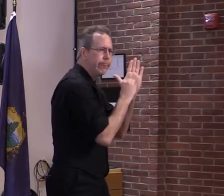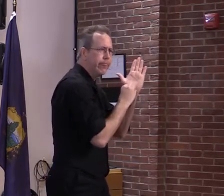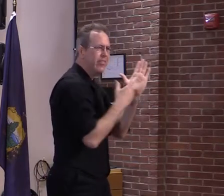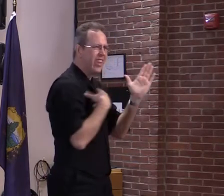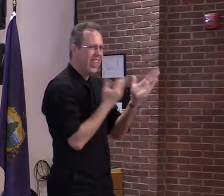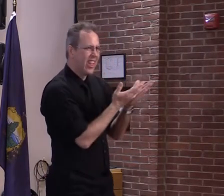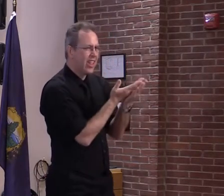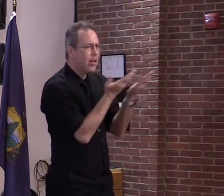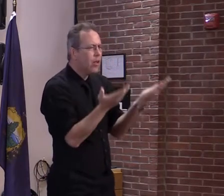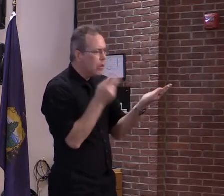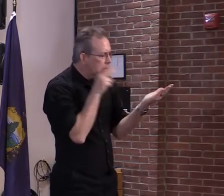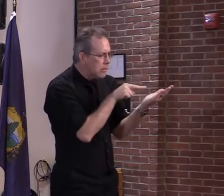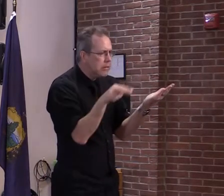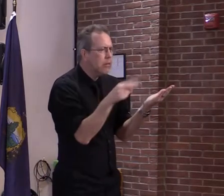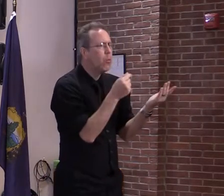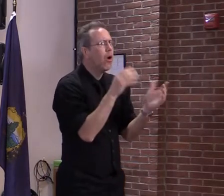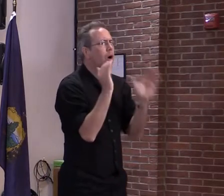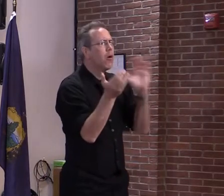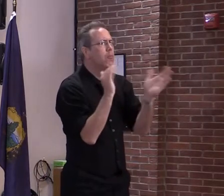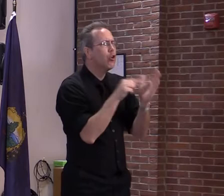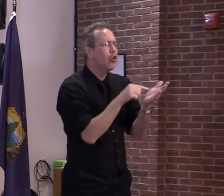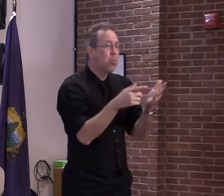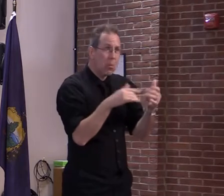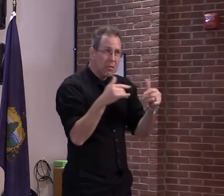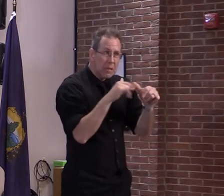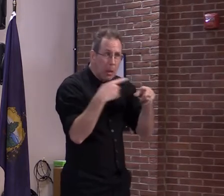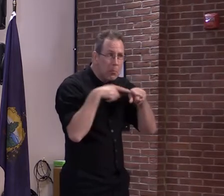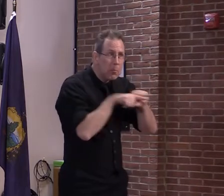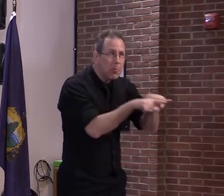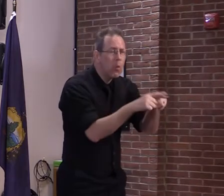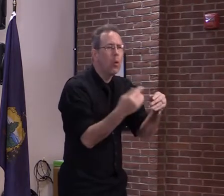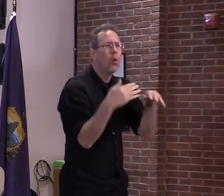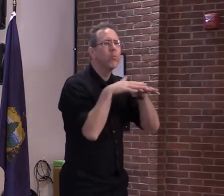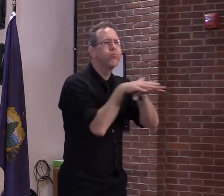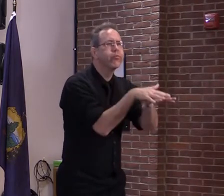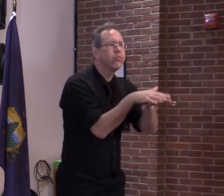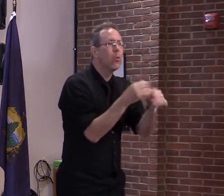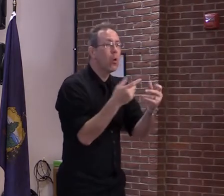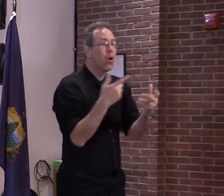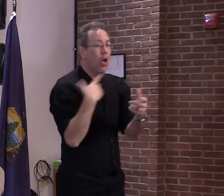Governor's proposal did have money for recovery built